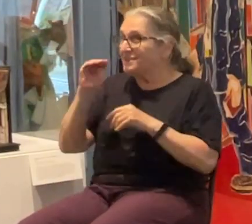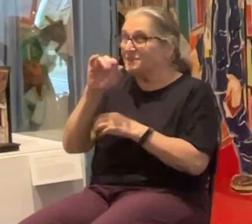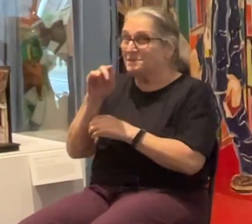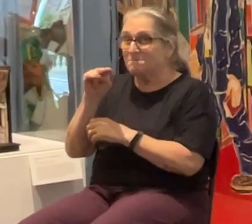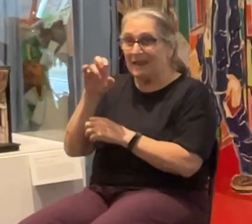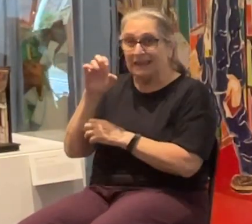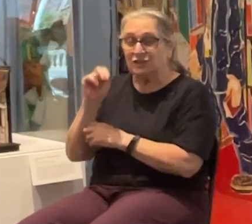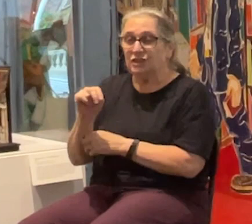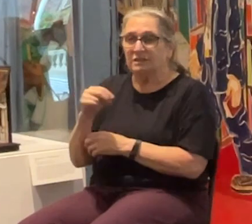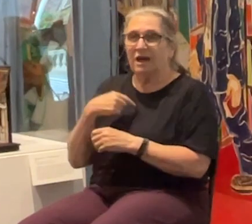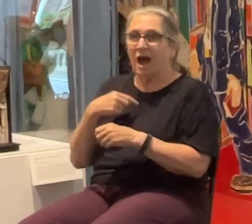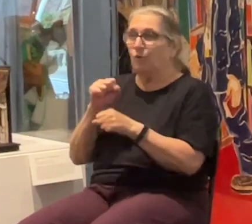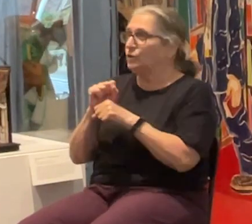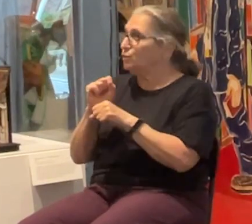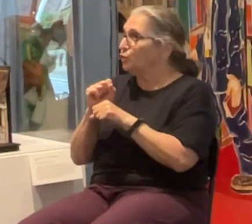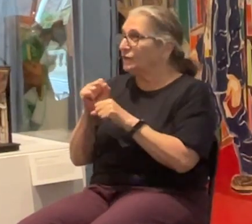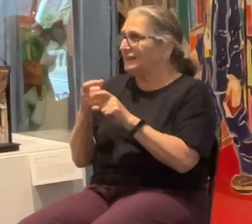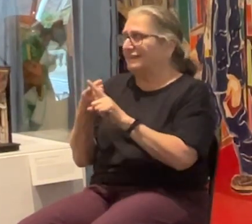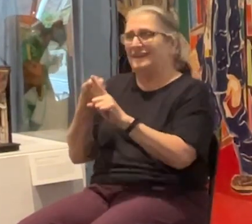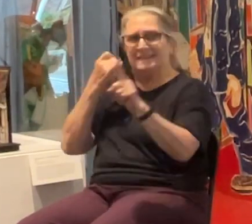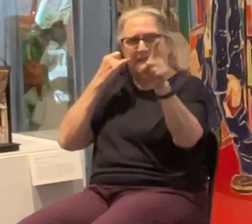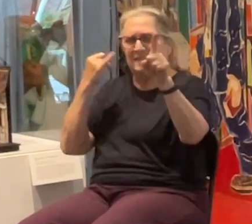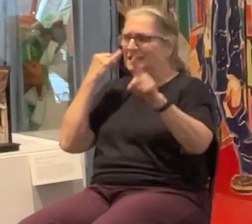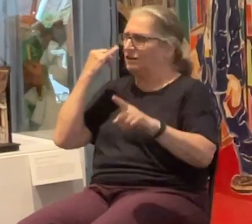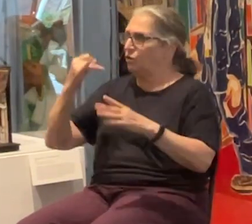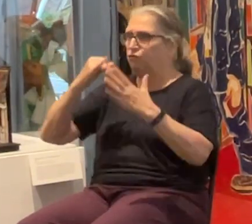of working where these drawings are from, which is that